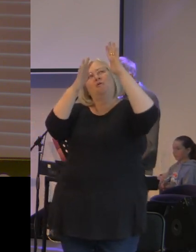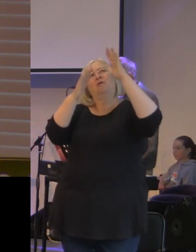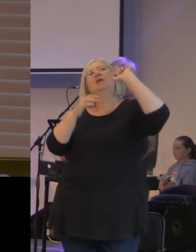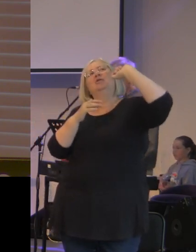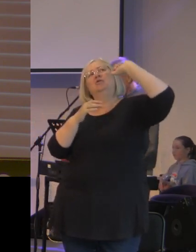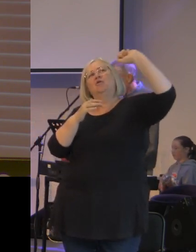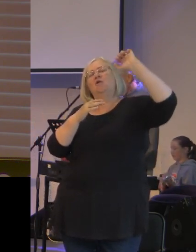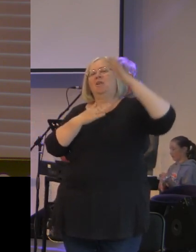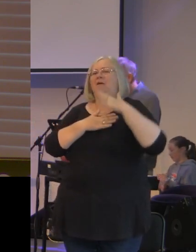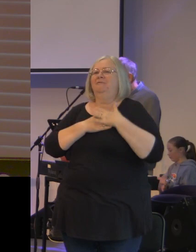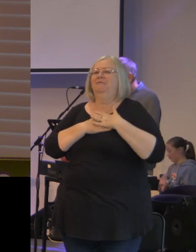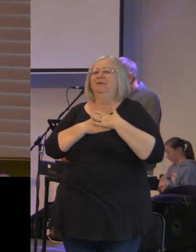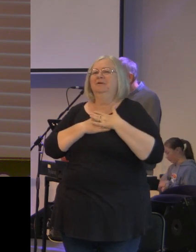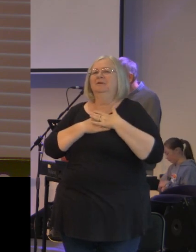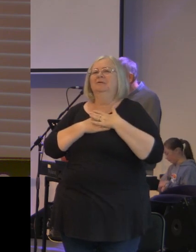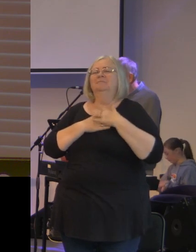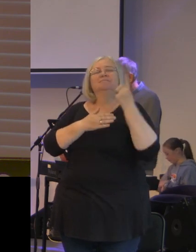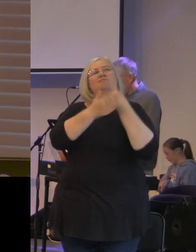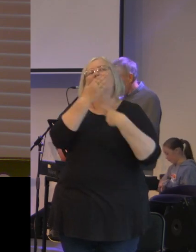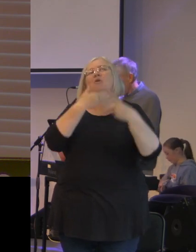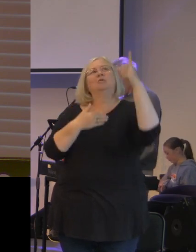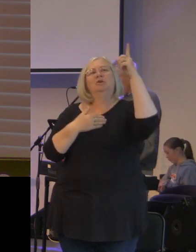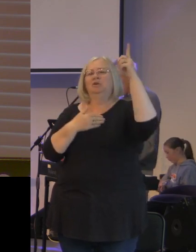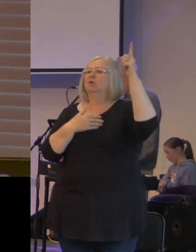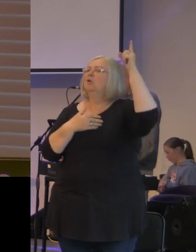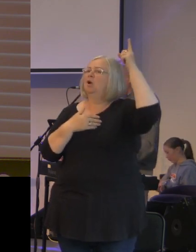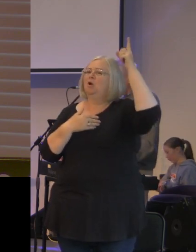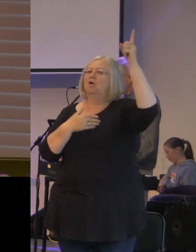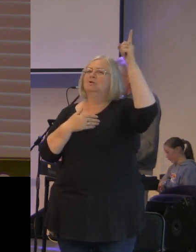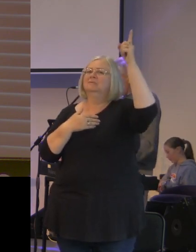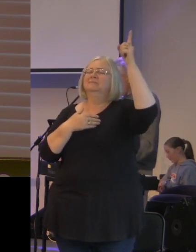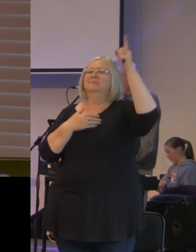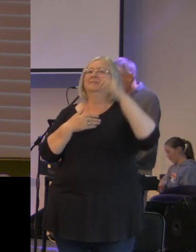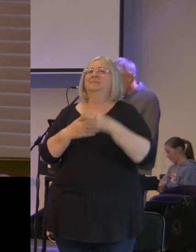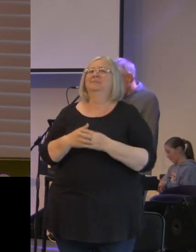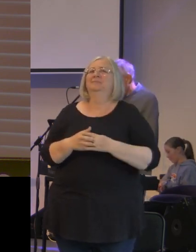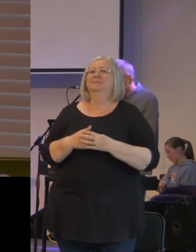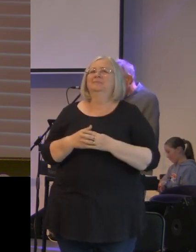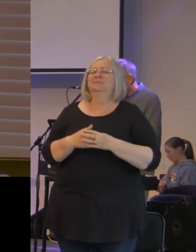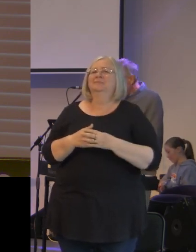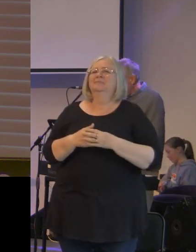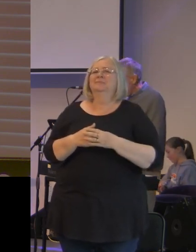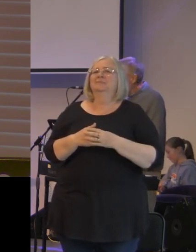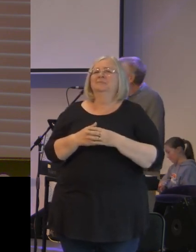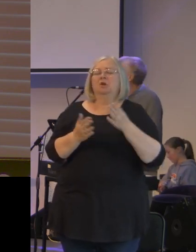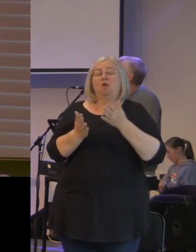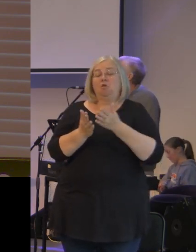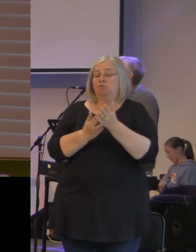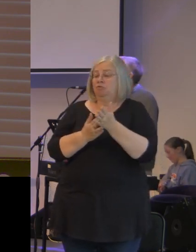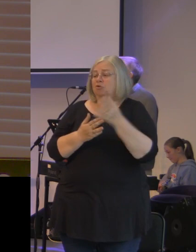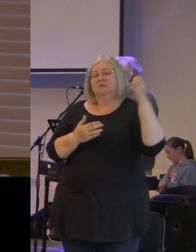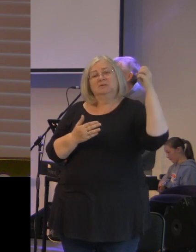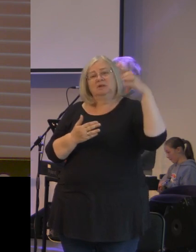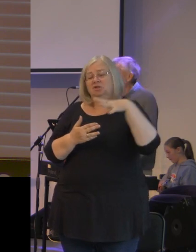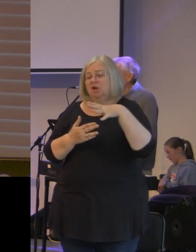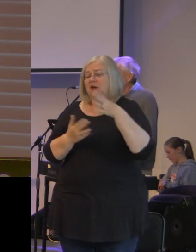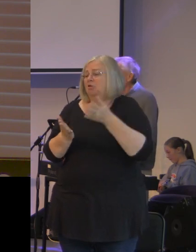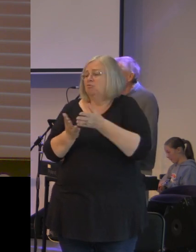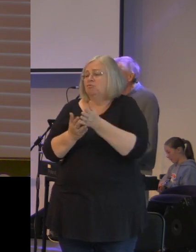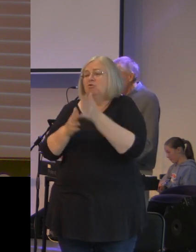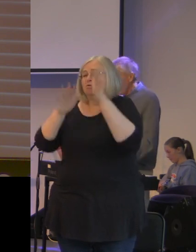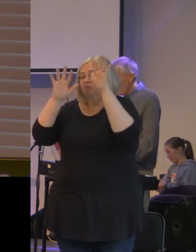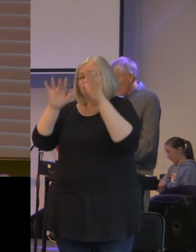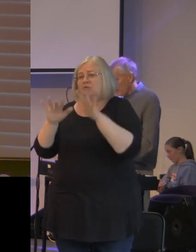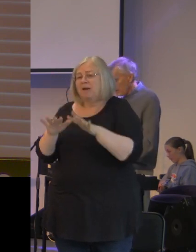You alone are God. Through the sunshine, through the rain,